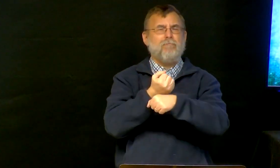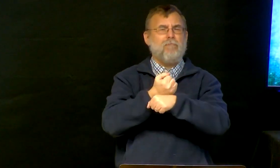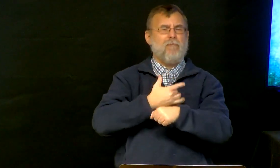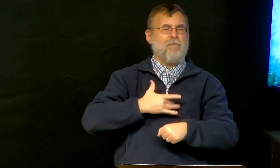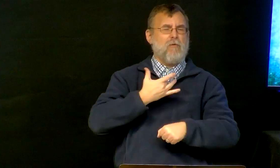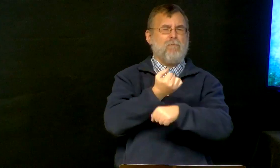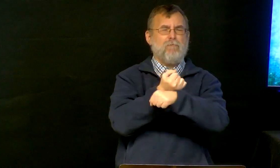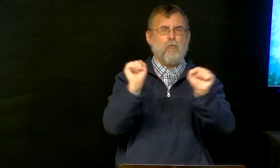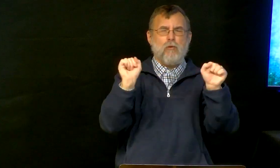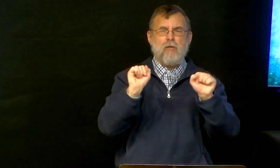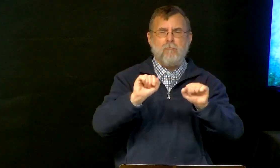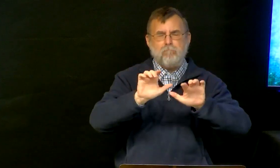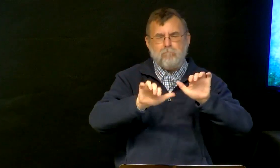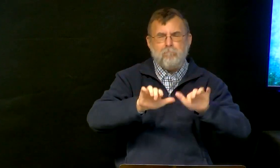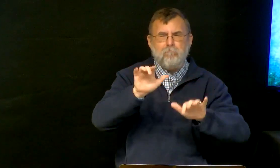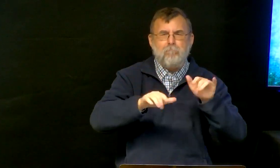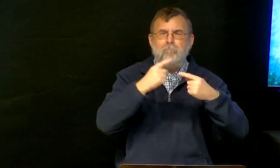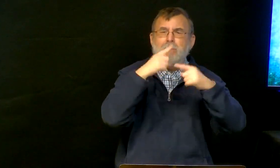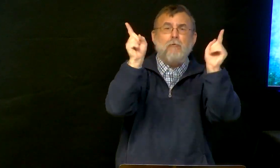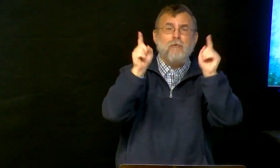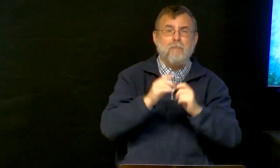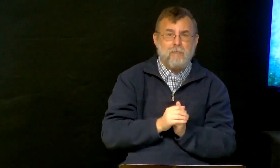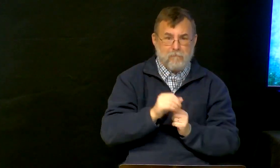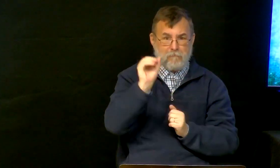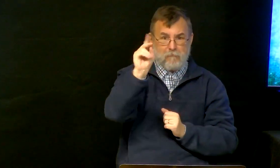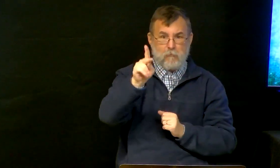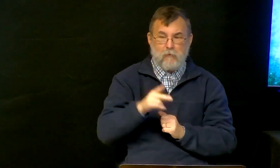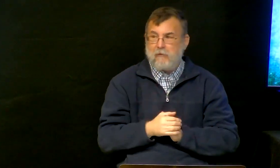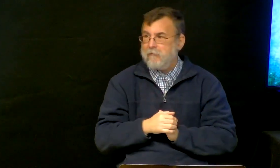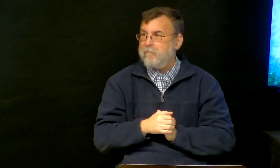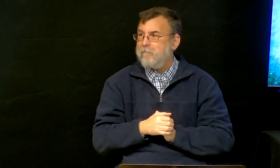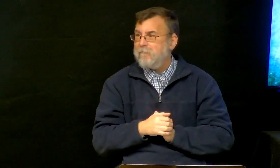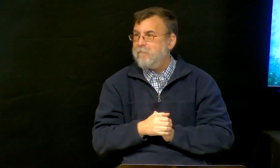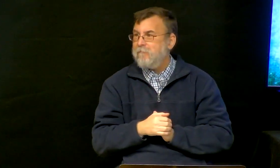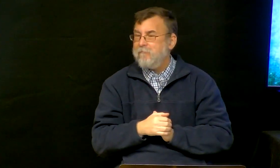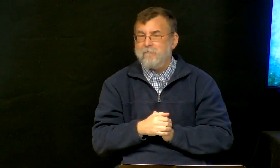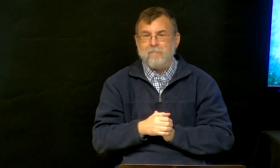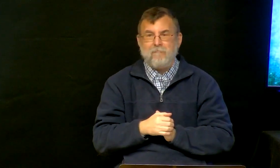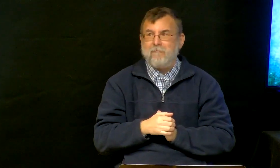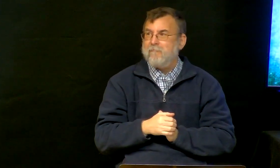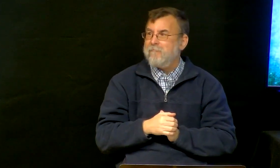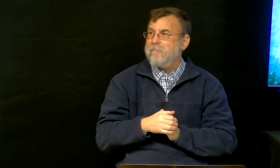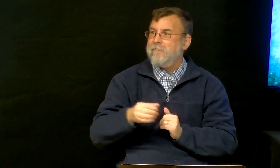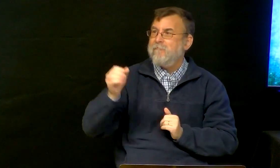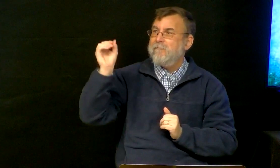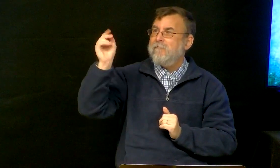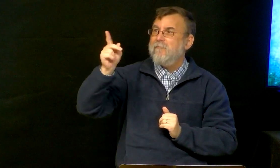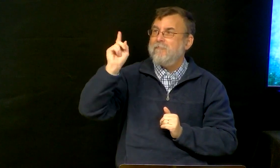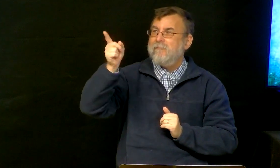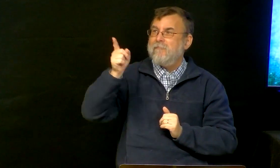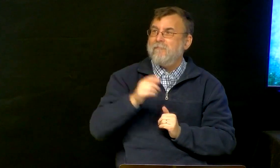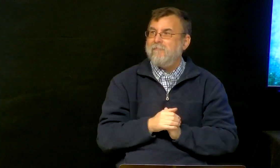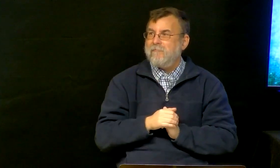So if you have anything you want to share this morning, just send us a message, and we'll announce it here.